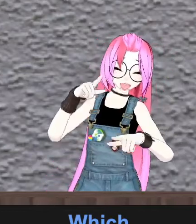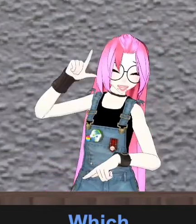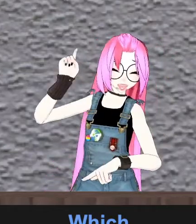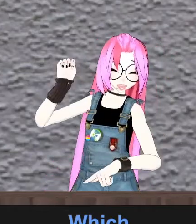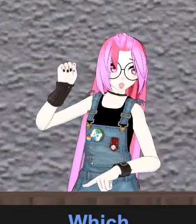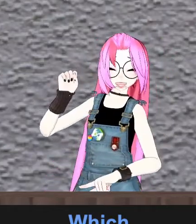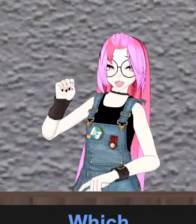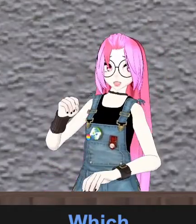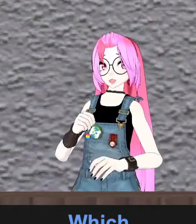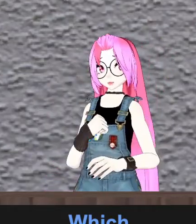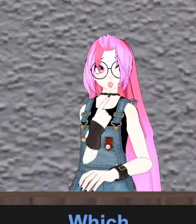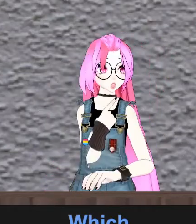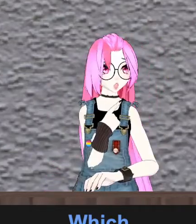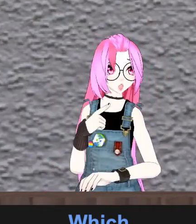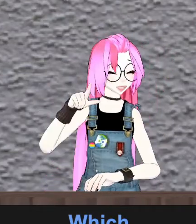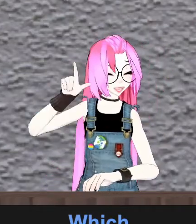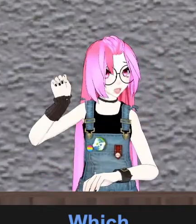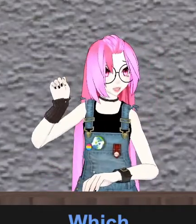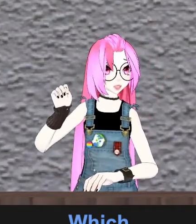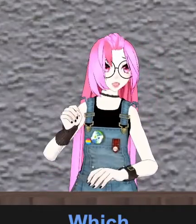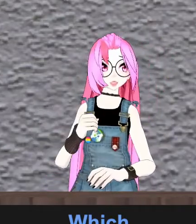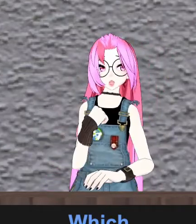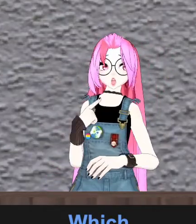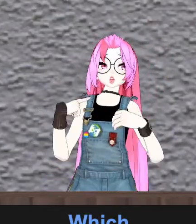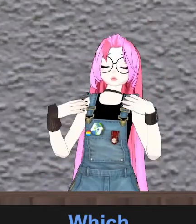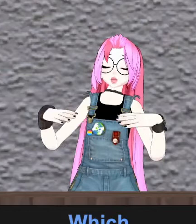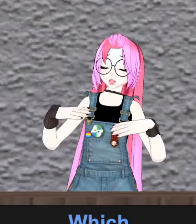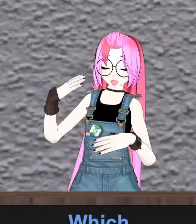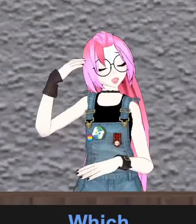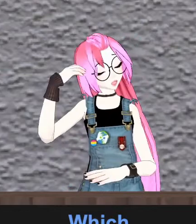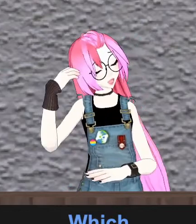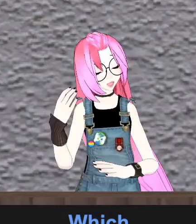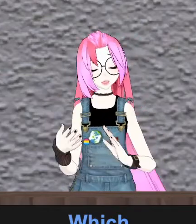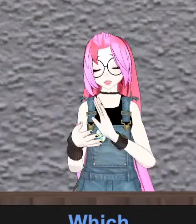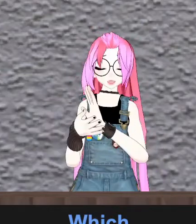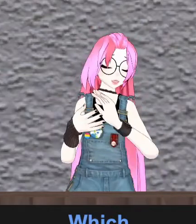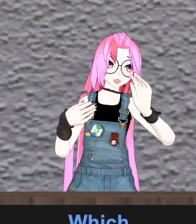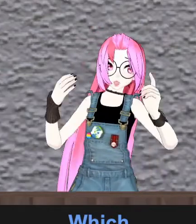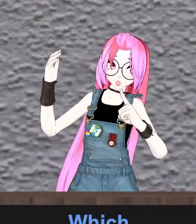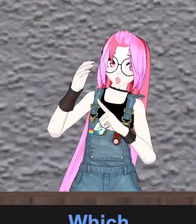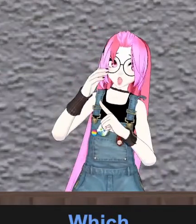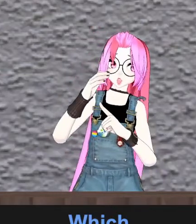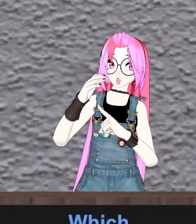honor to go to Gallaudet. So if you ever hear people talking about Gallaudet, you're like, oh wow, you're like, I know, that's just the best college.